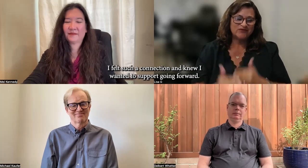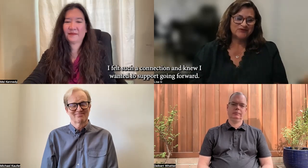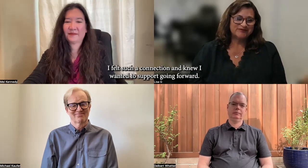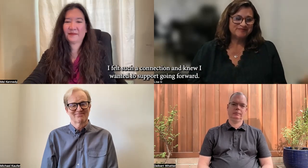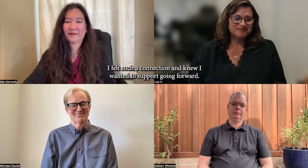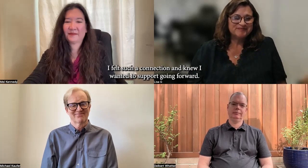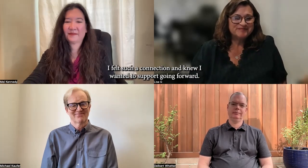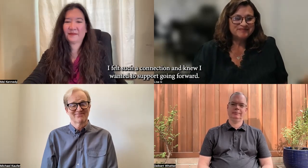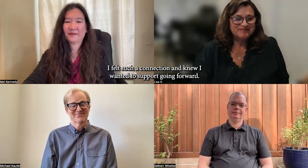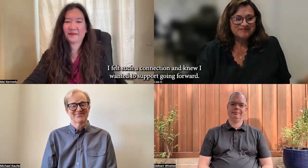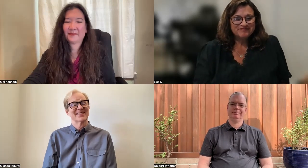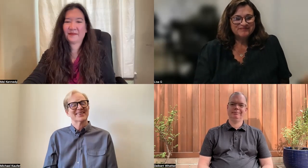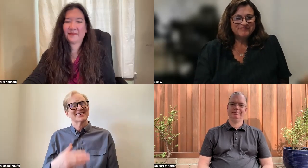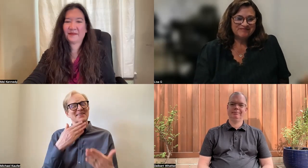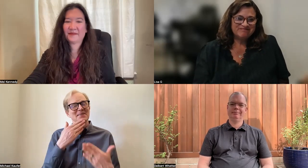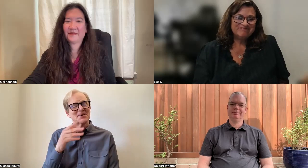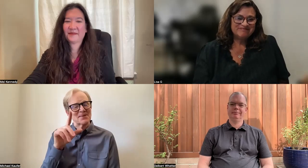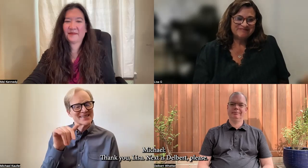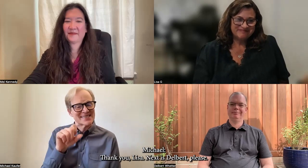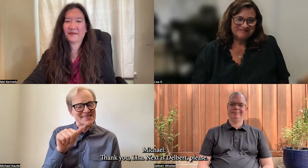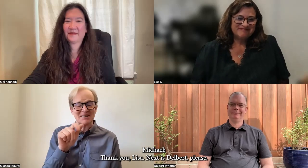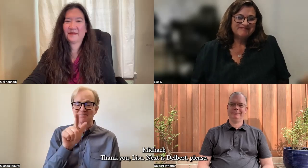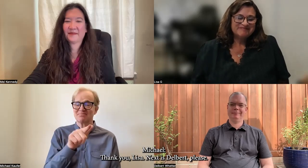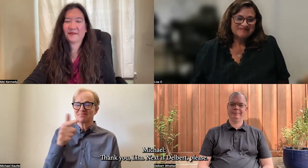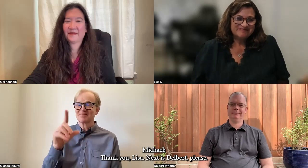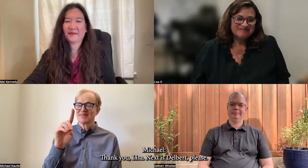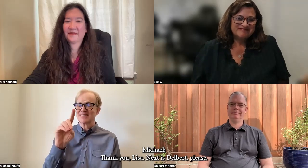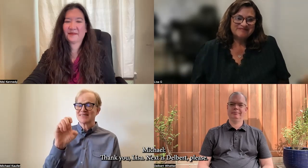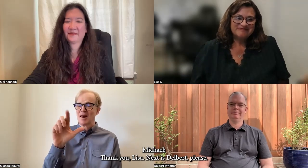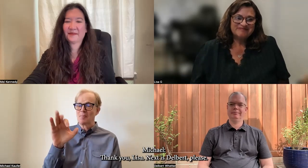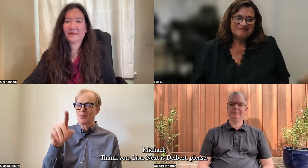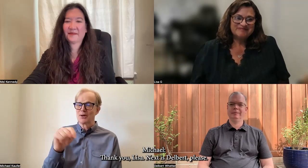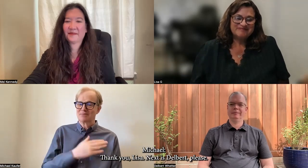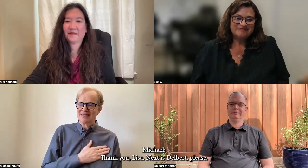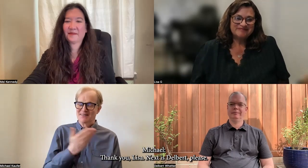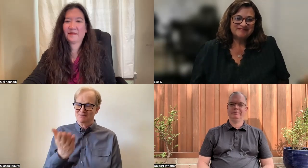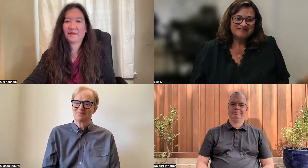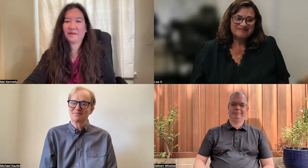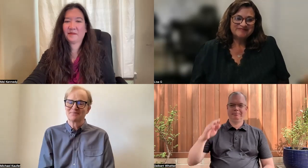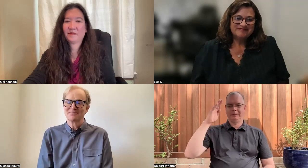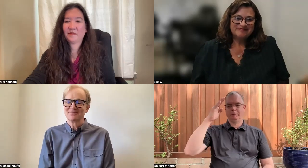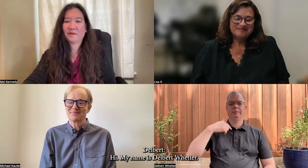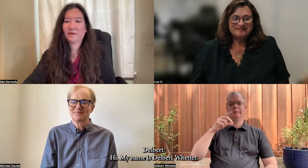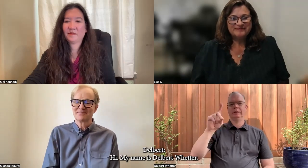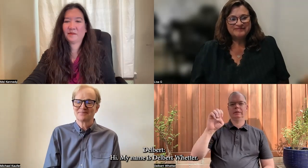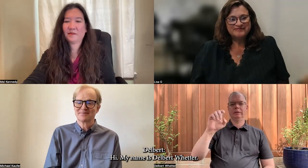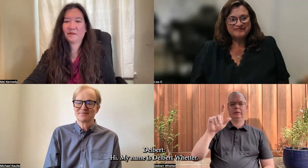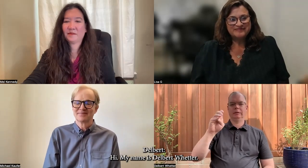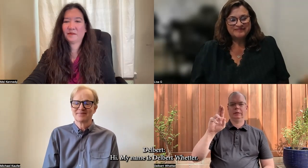connection and knew I wanted to support going forward. Thank you, Lisa. Next is Delbert, please. Hi, my name